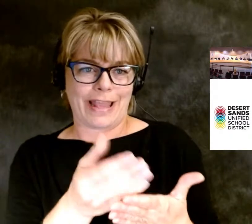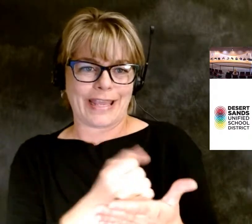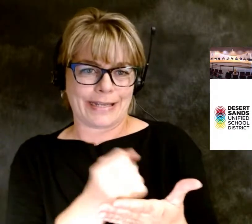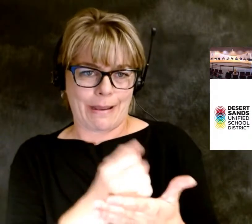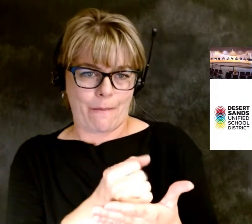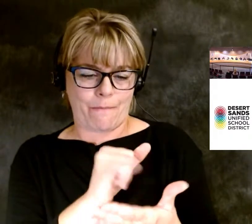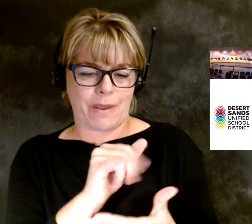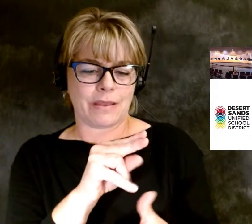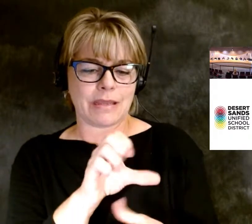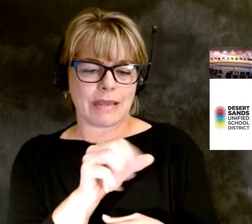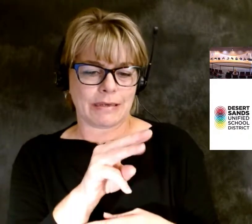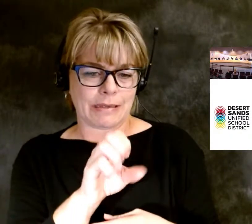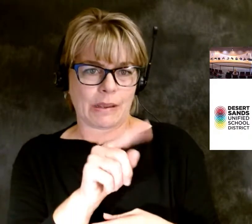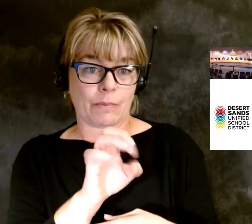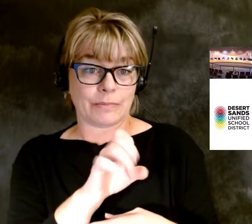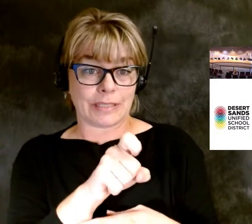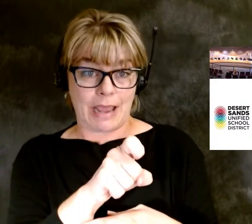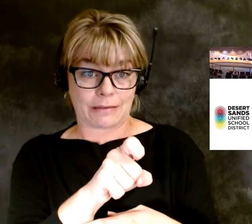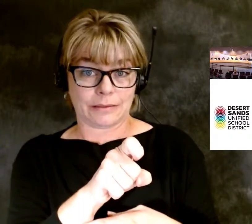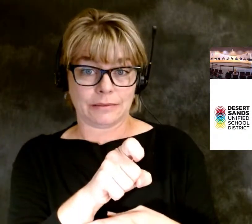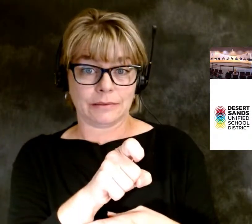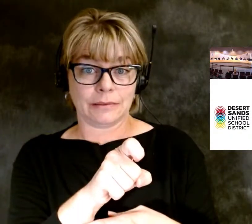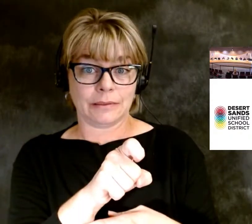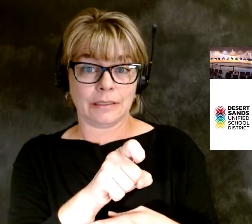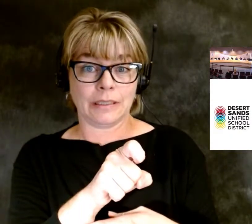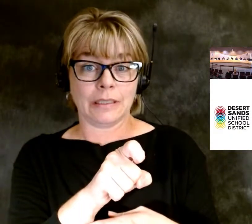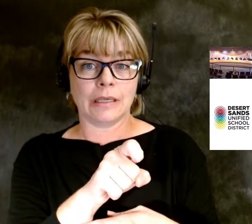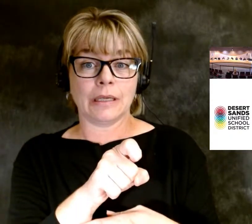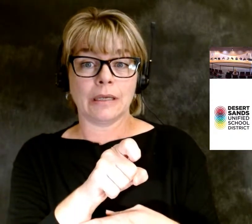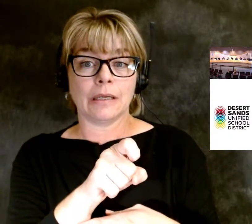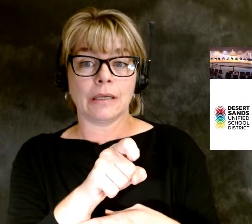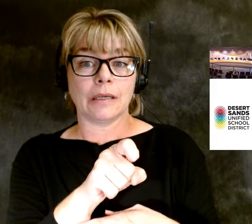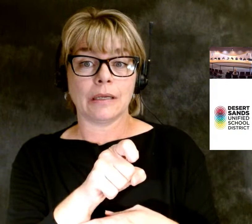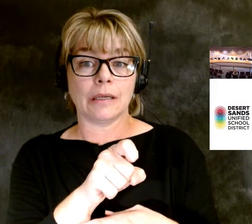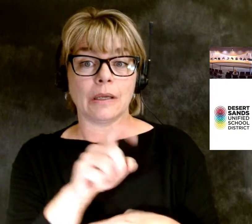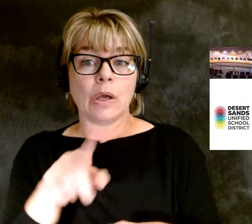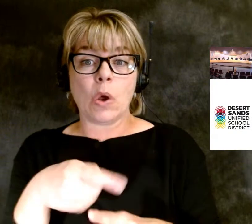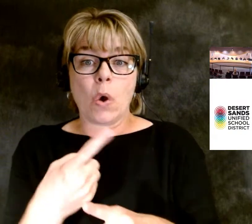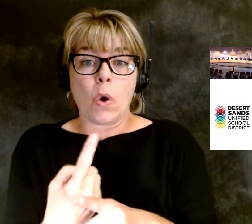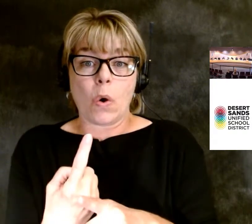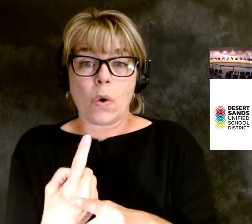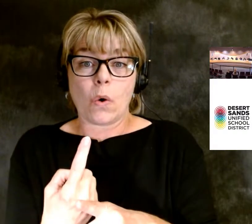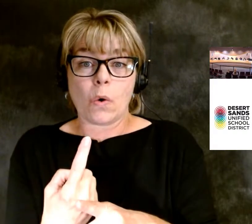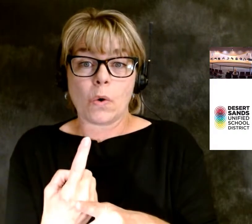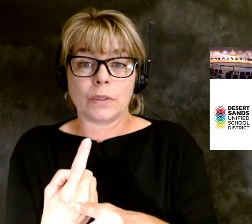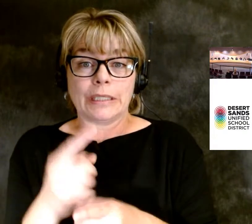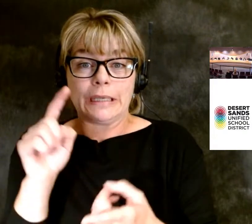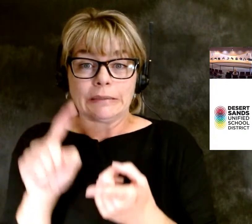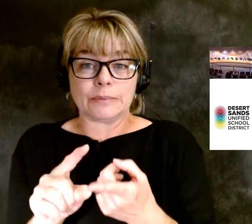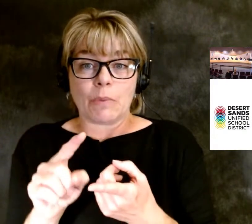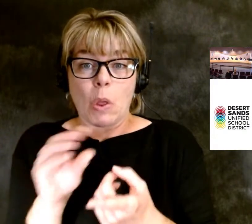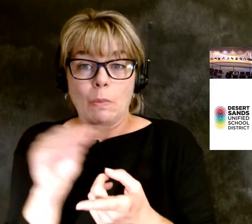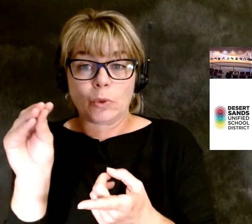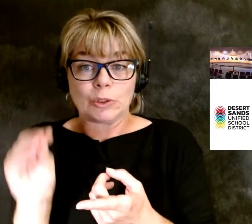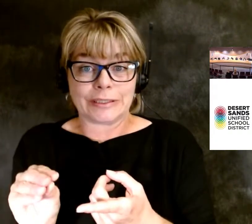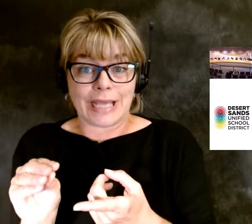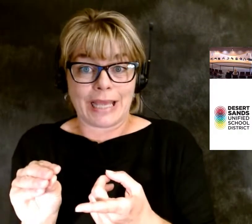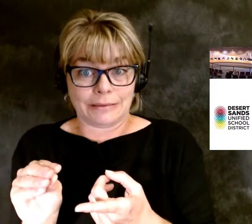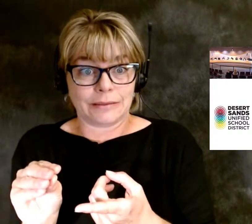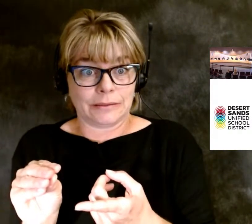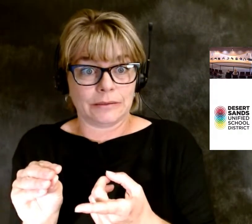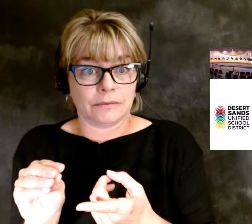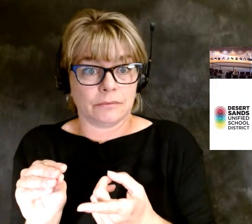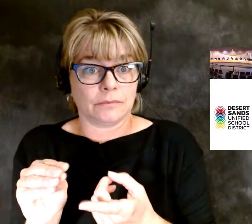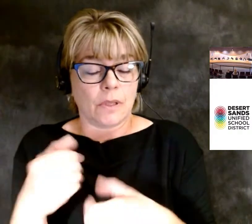Californians make up 50% of all of those taxes, which is a significant portion. It makes us highly